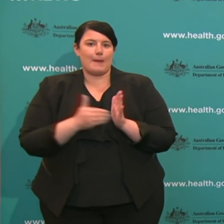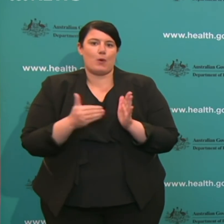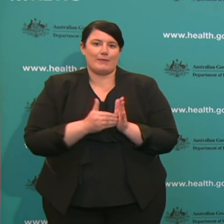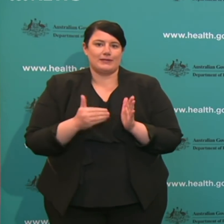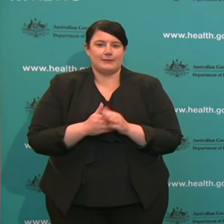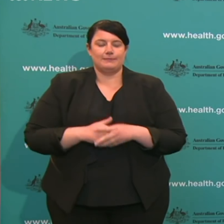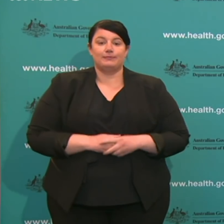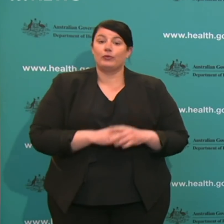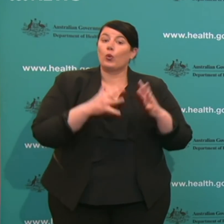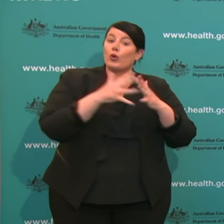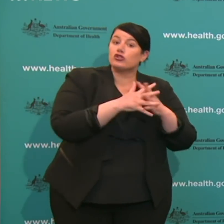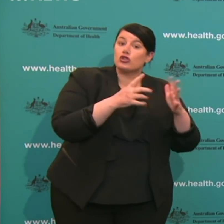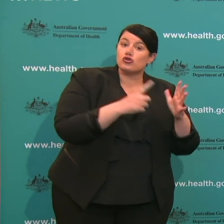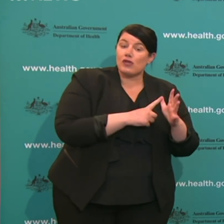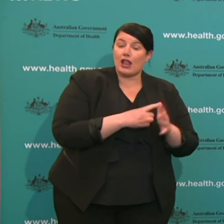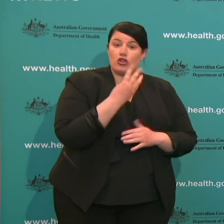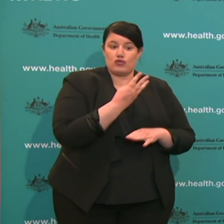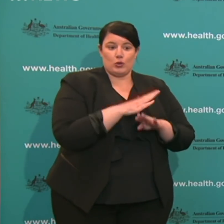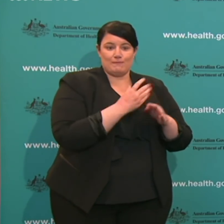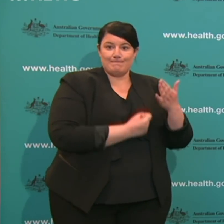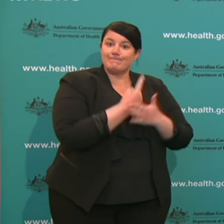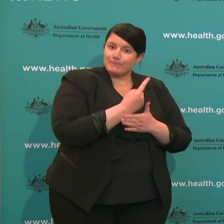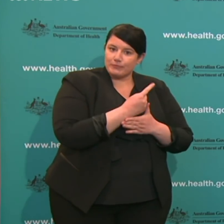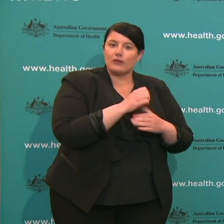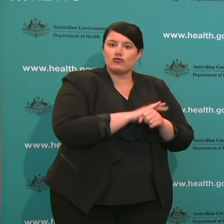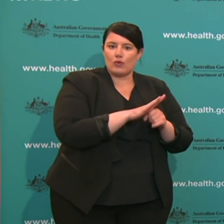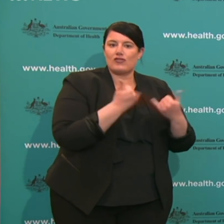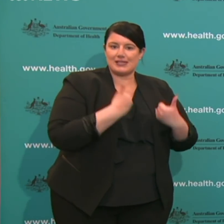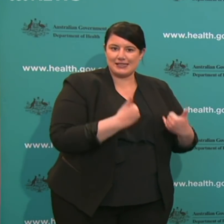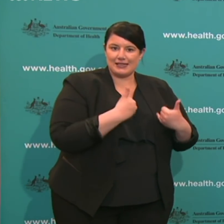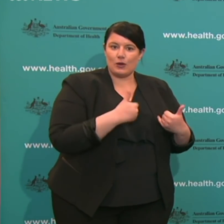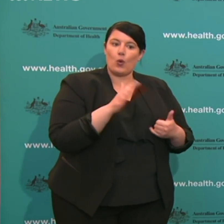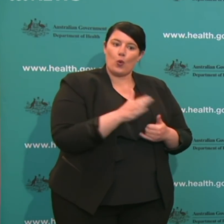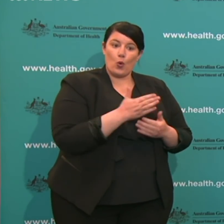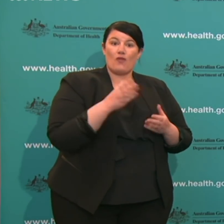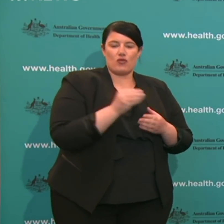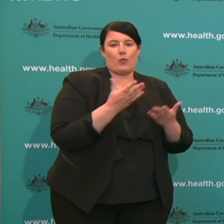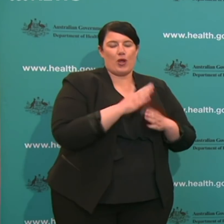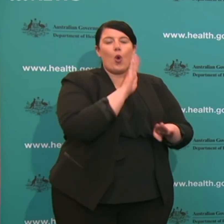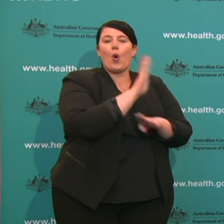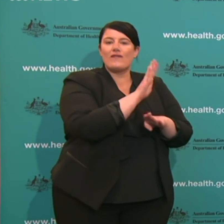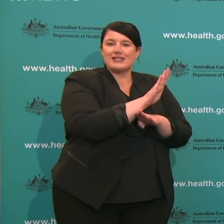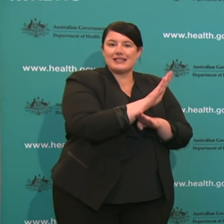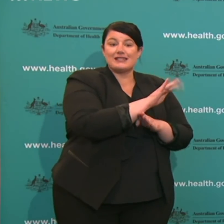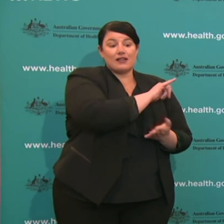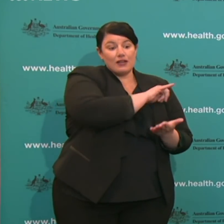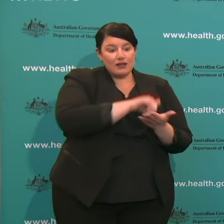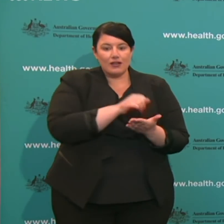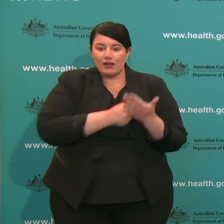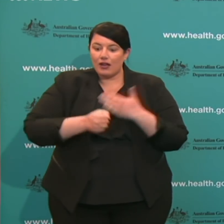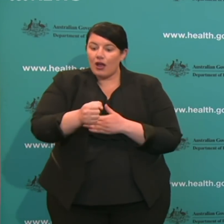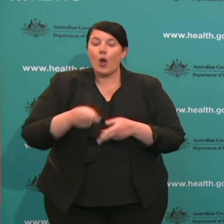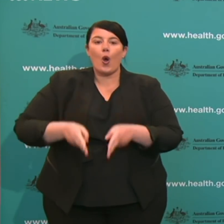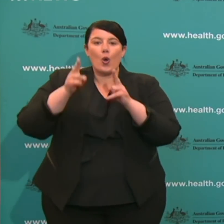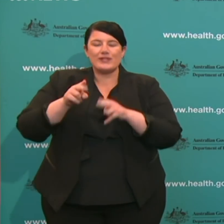In Western Australia, 3 new cases were diagnosed. All of them were acquired overseas and diagnosed in hotel